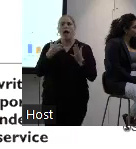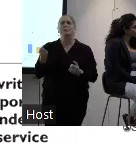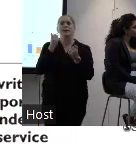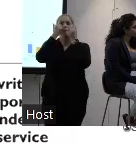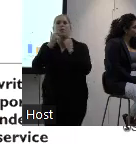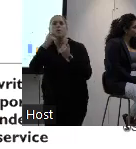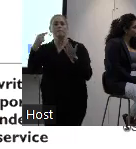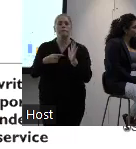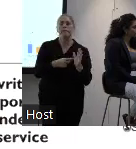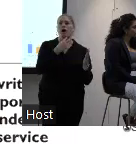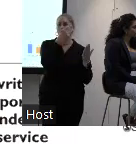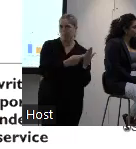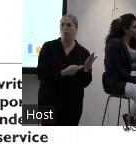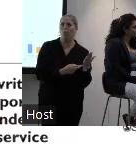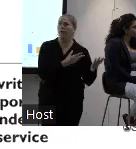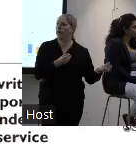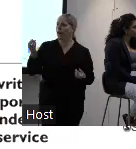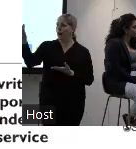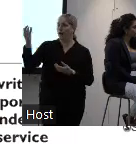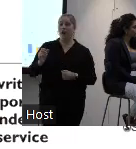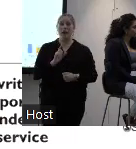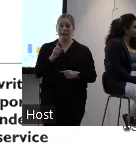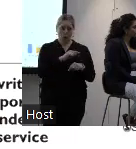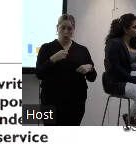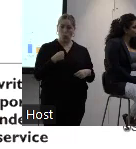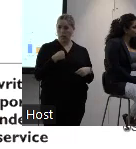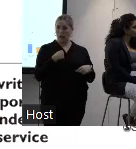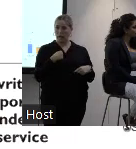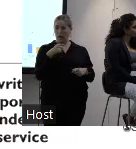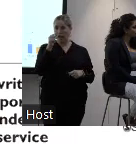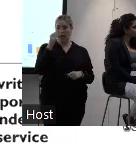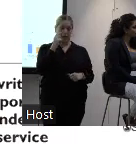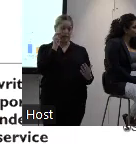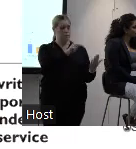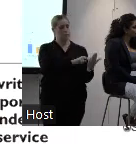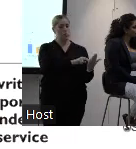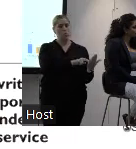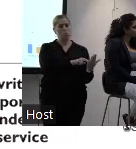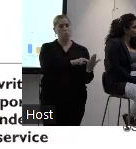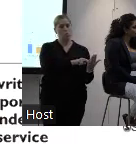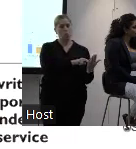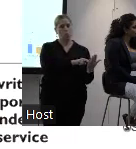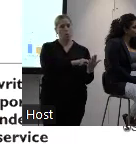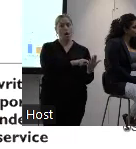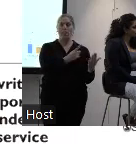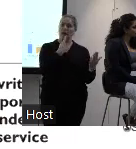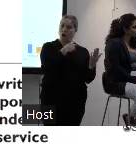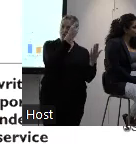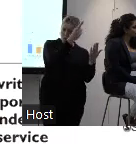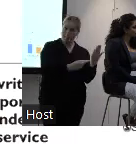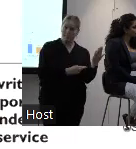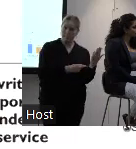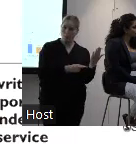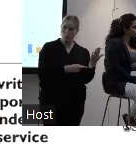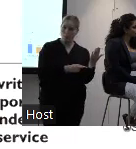services. But what we found was that the readability level of the reports was quite high. It was above the national recommended level, and keeping in mind that half of these families